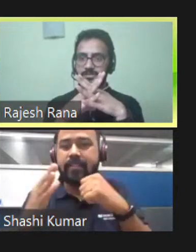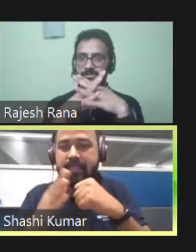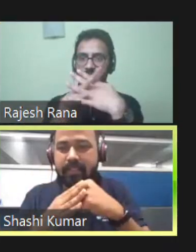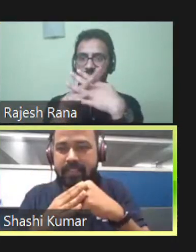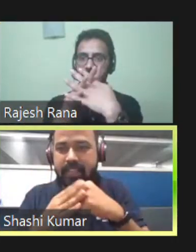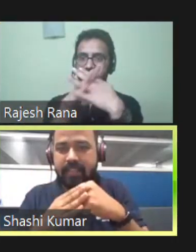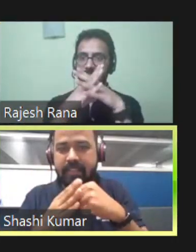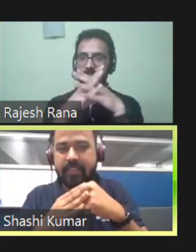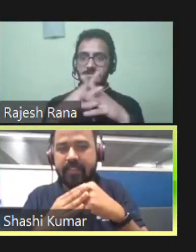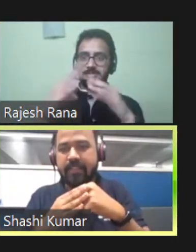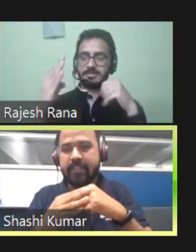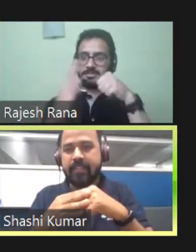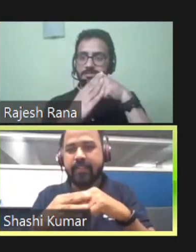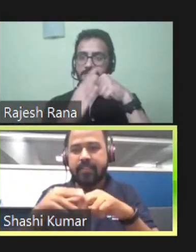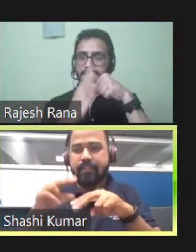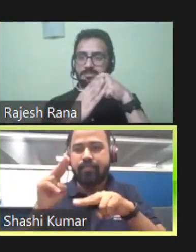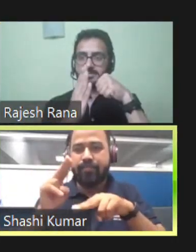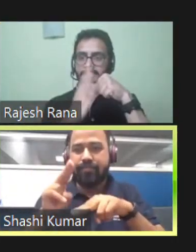Thursday,